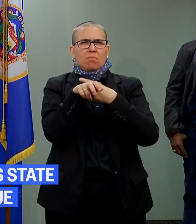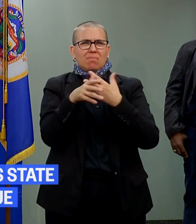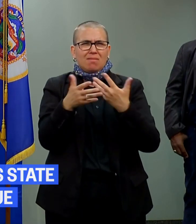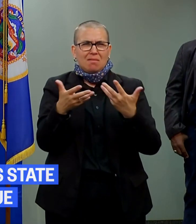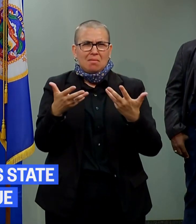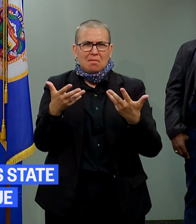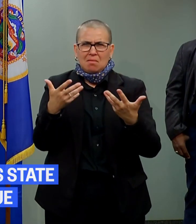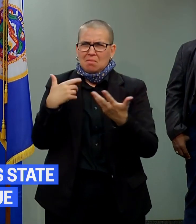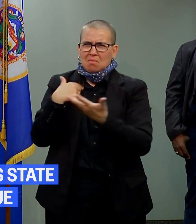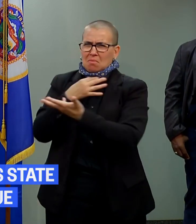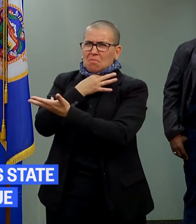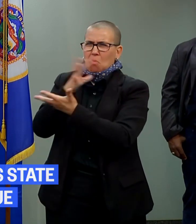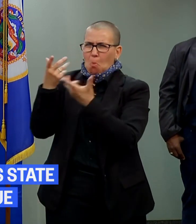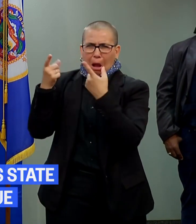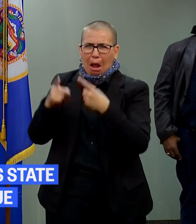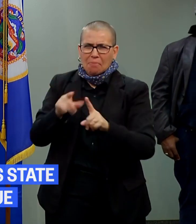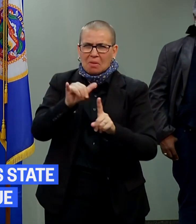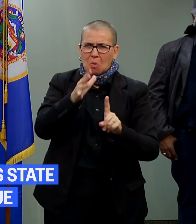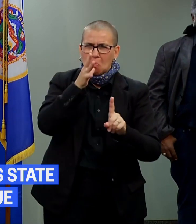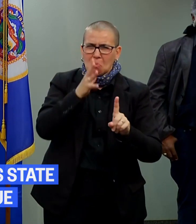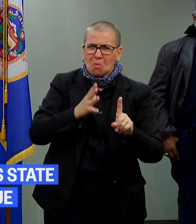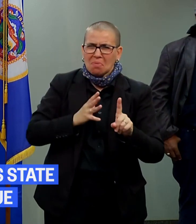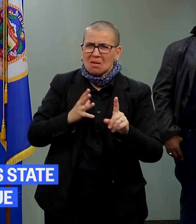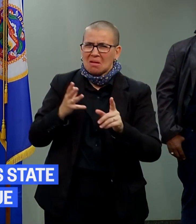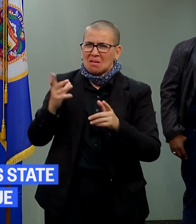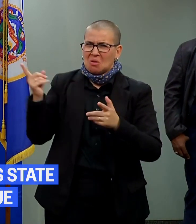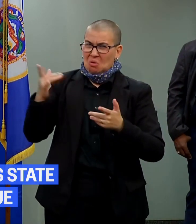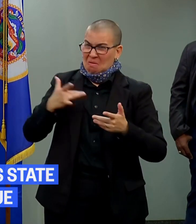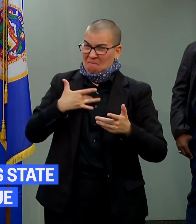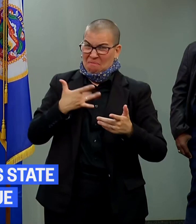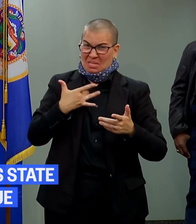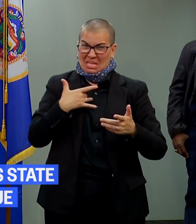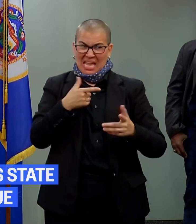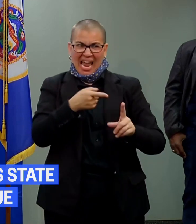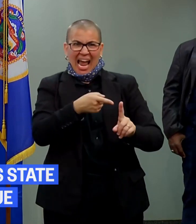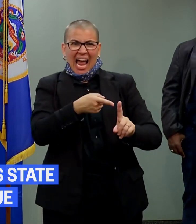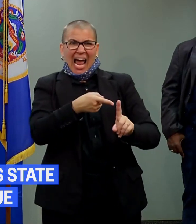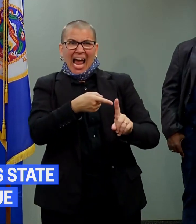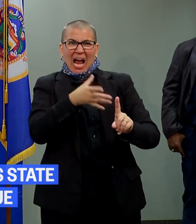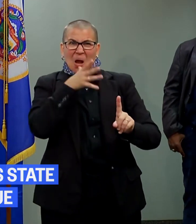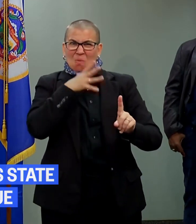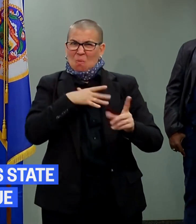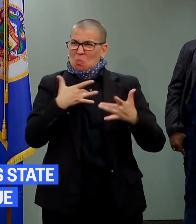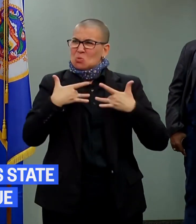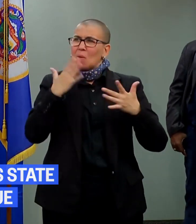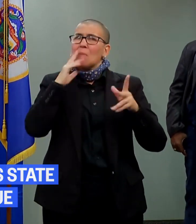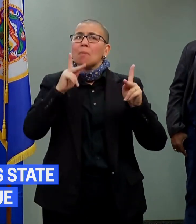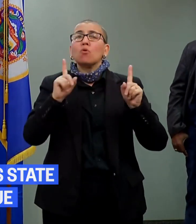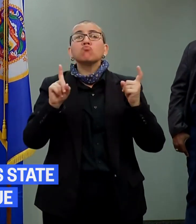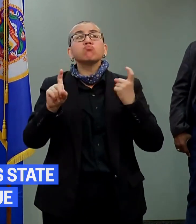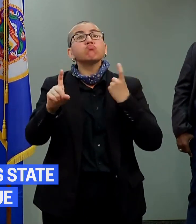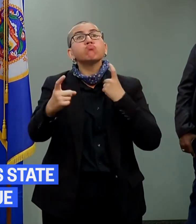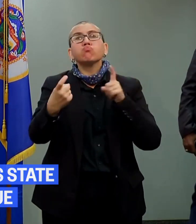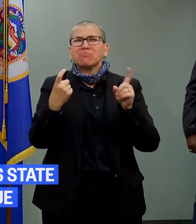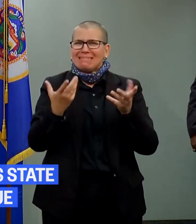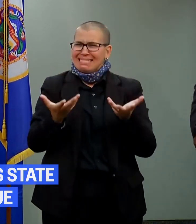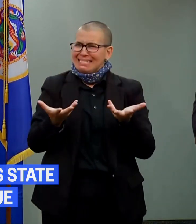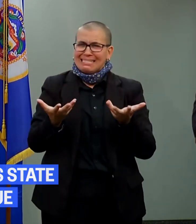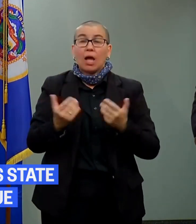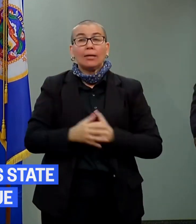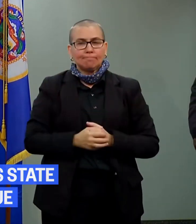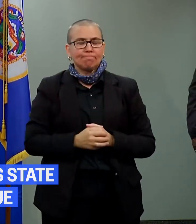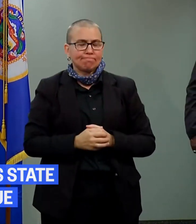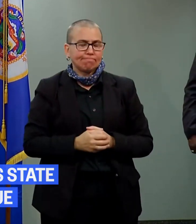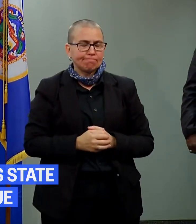things that concerned you that you think you would like to address with folks going forward? Yeah, it's a good question. I think I referenced in